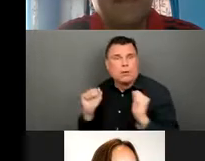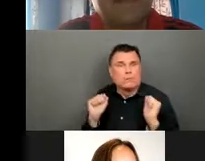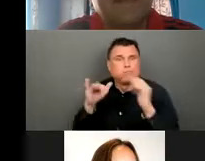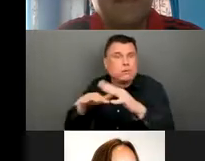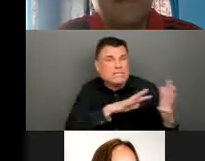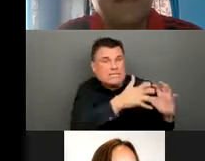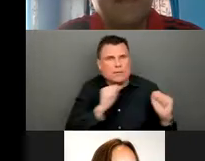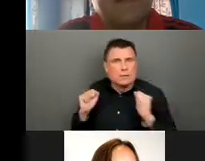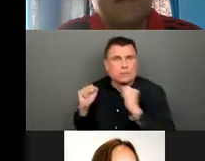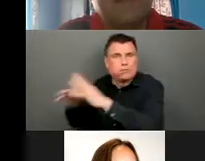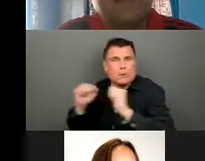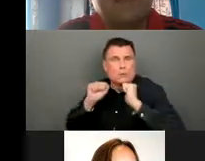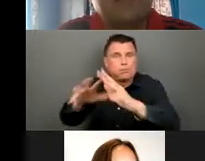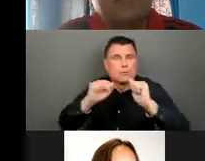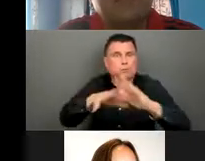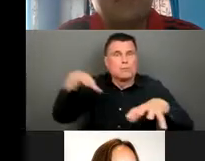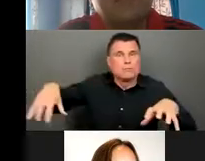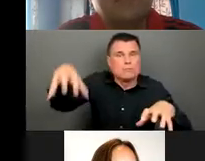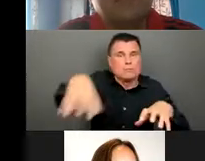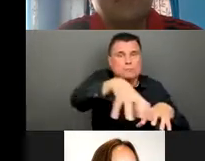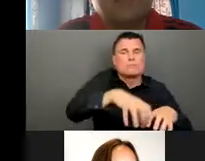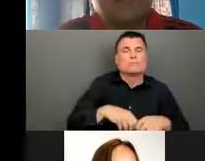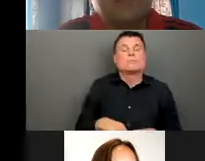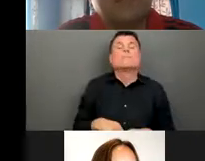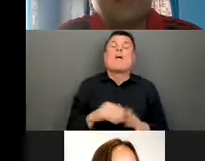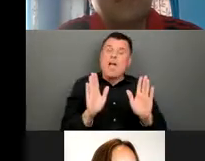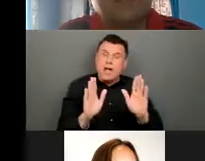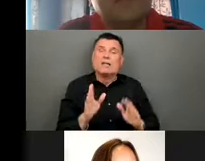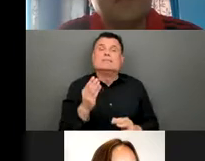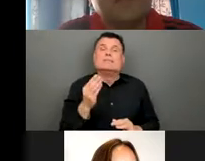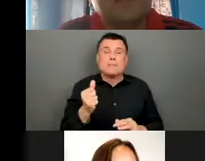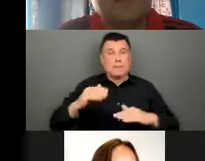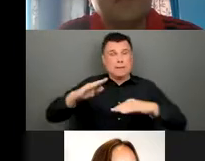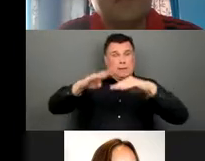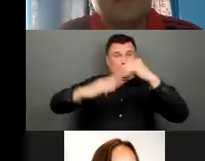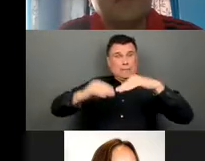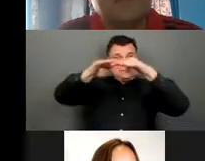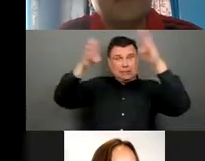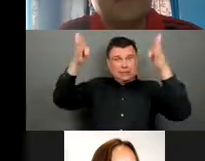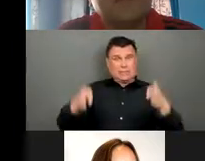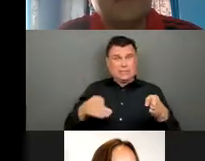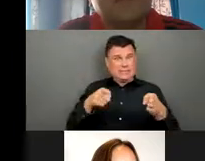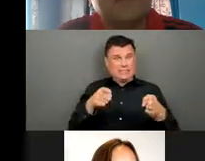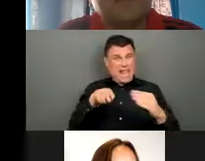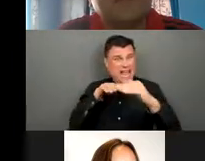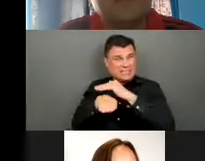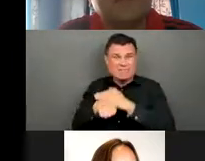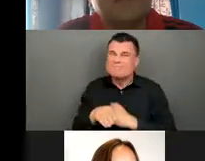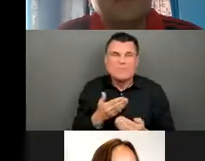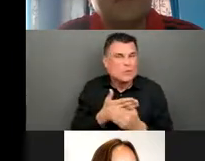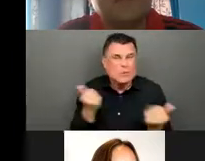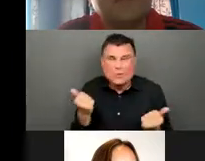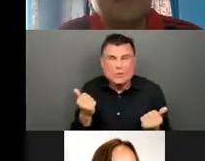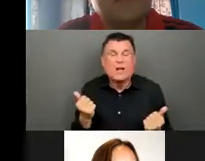physical infrastructures and communication services are not accessible for us. Consequently, we're